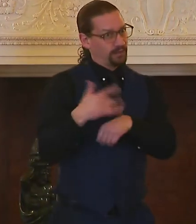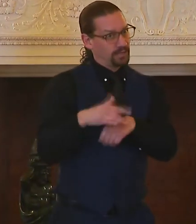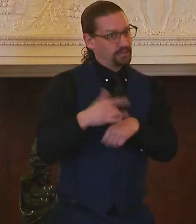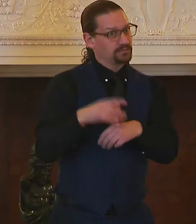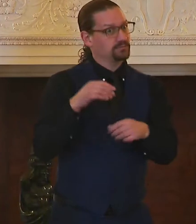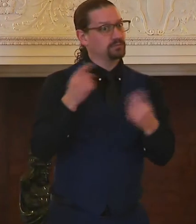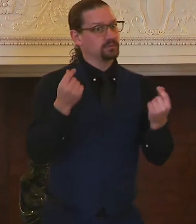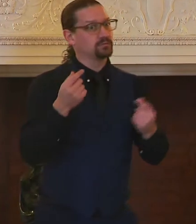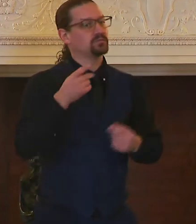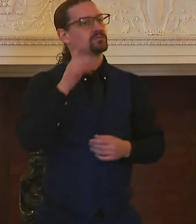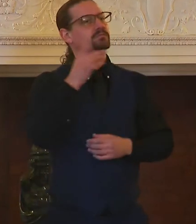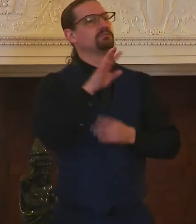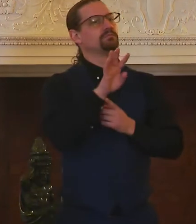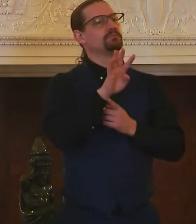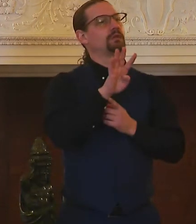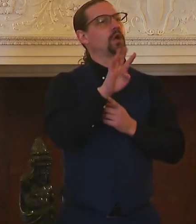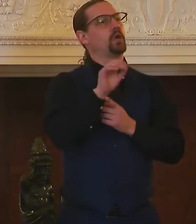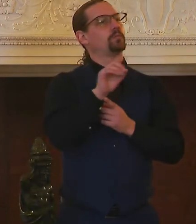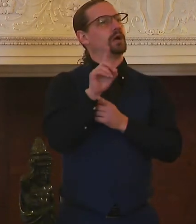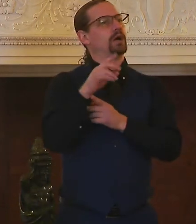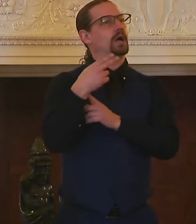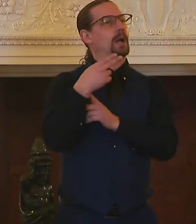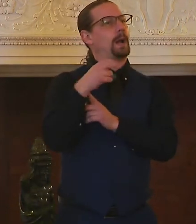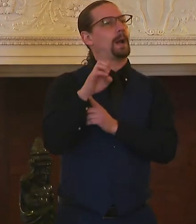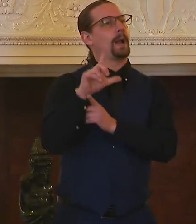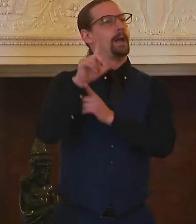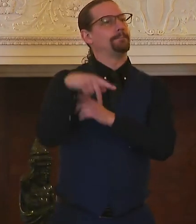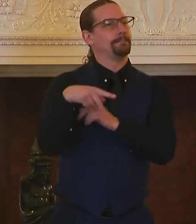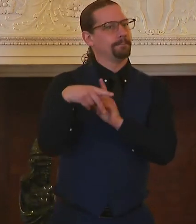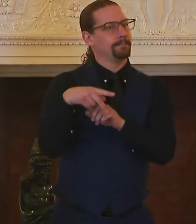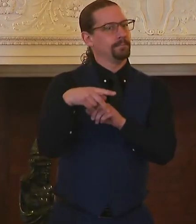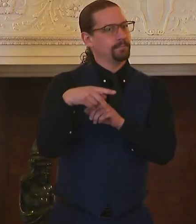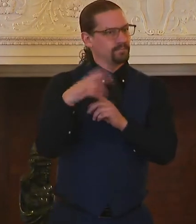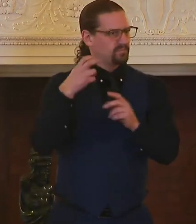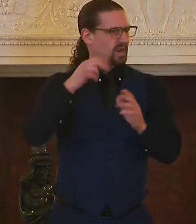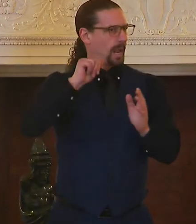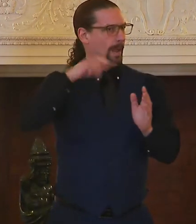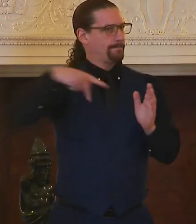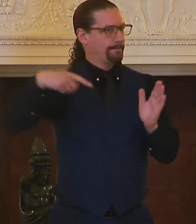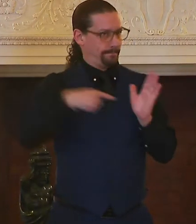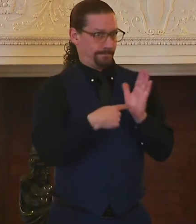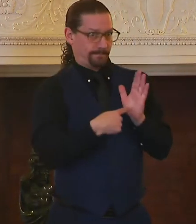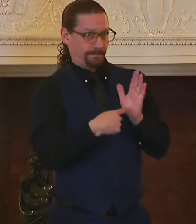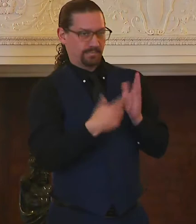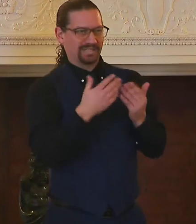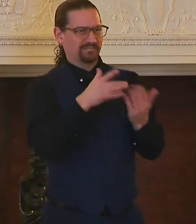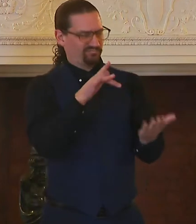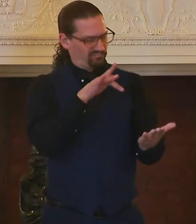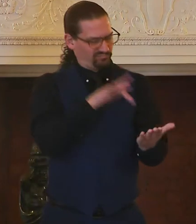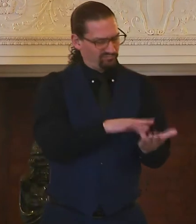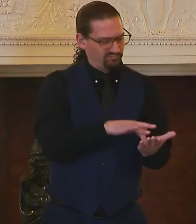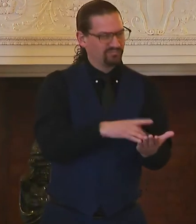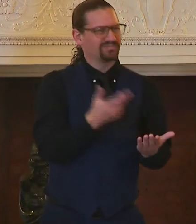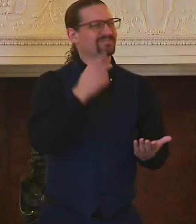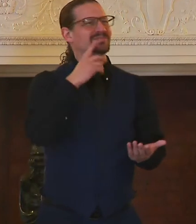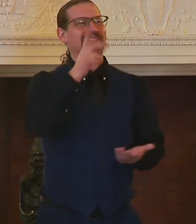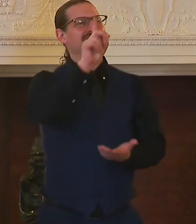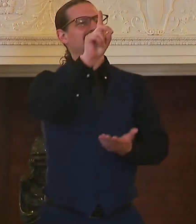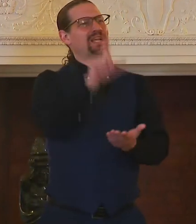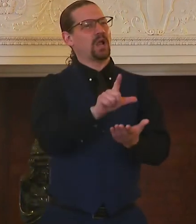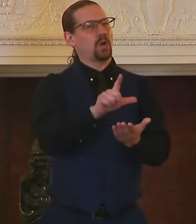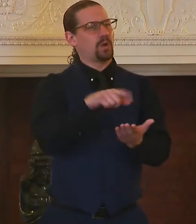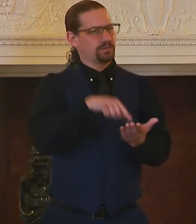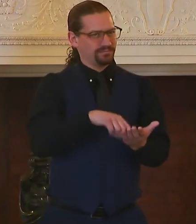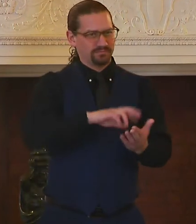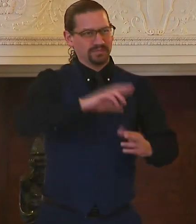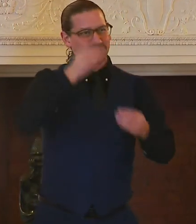401 Help app, and it's very convenient for you to download this app on your phone and to be able to have access